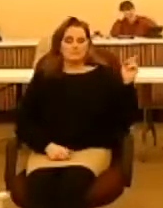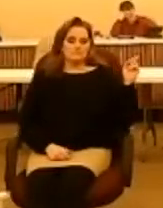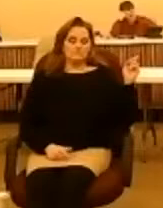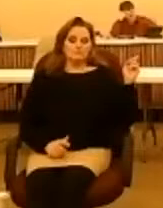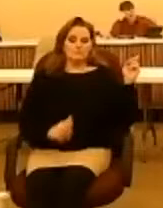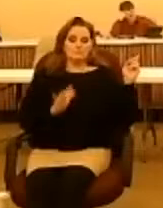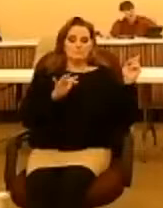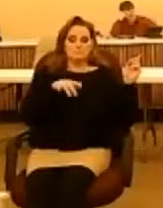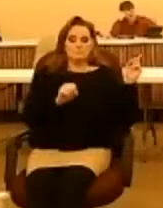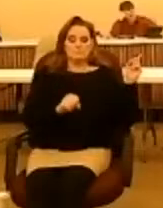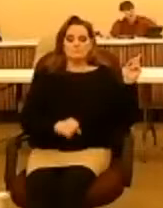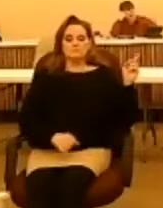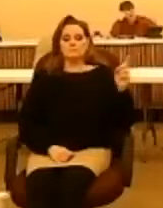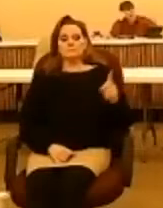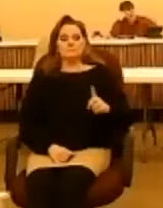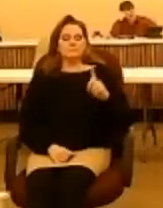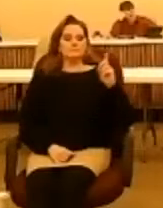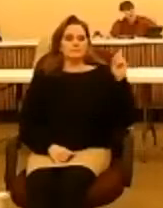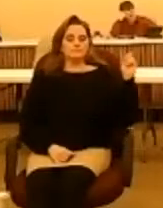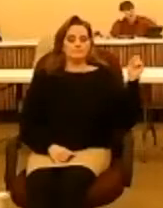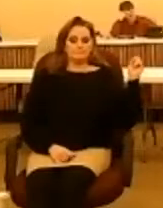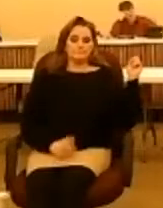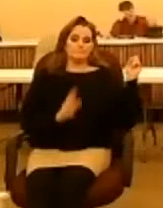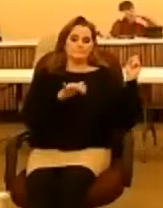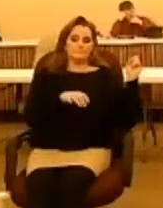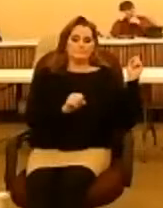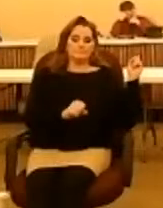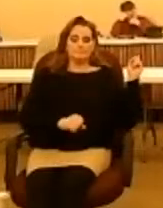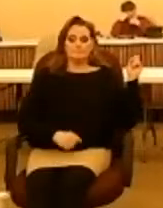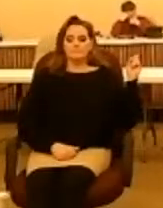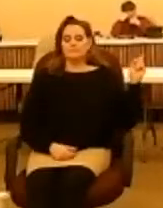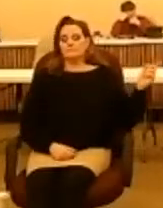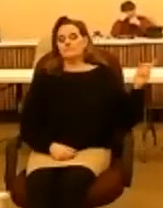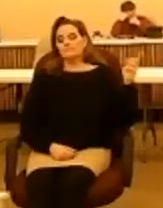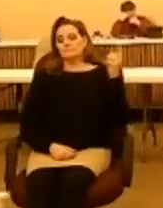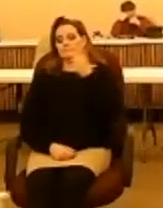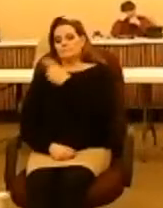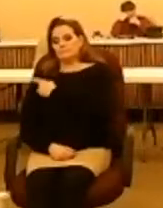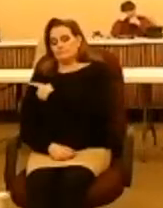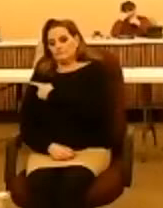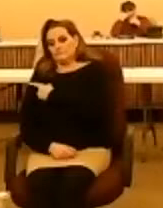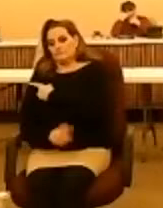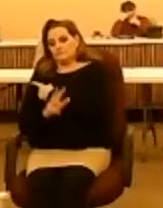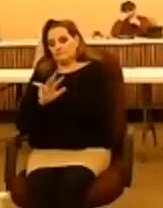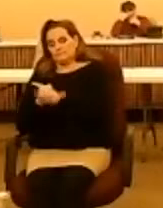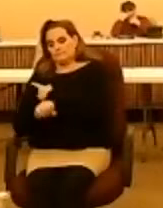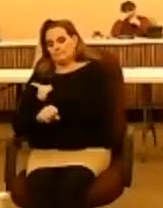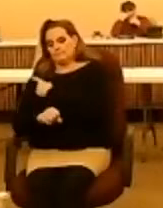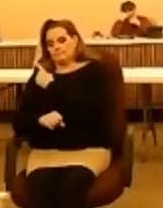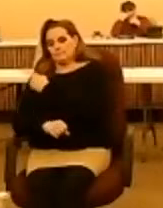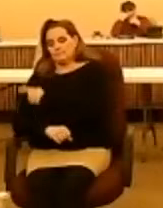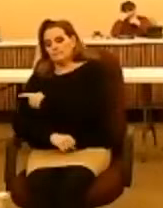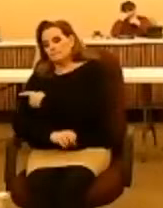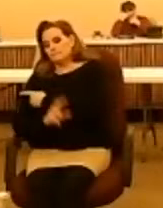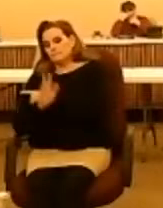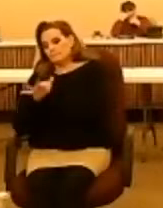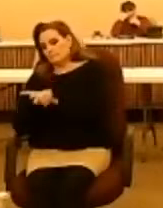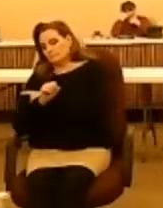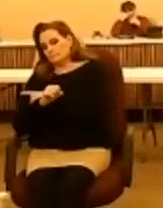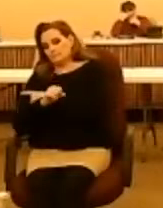Councilmember Barley, Aye. Councilmember Stafford, Aye. Councilmember Safranek, Aye. Councilmember